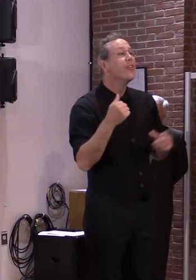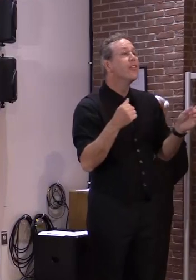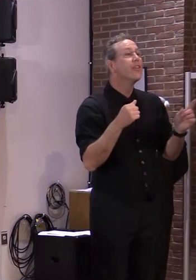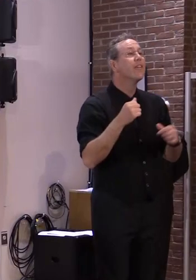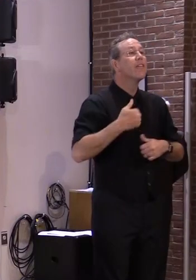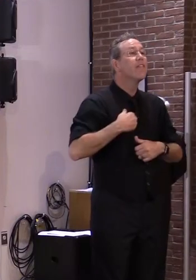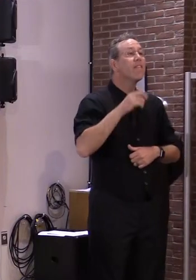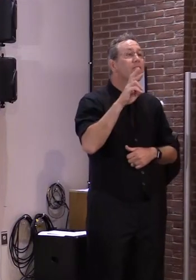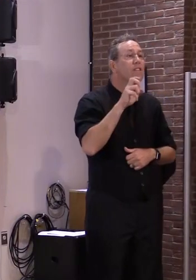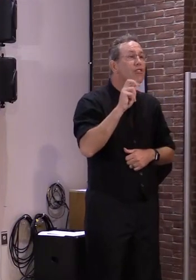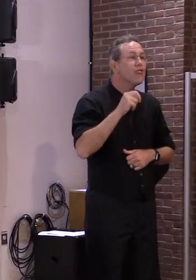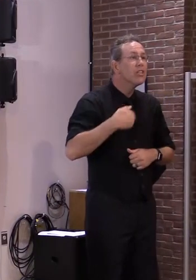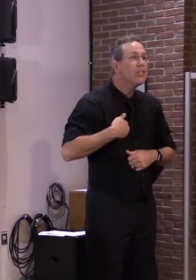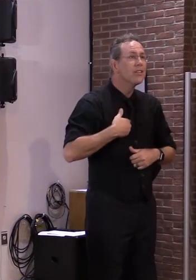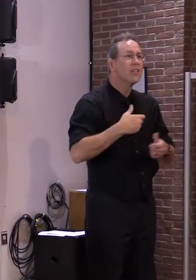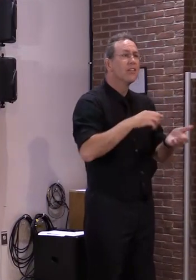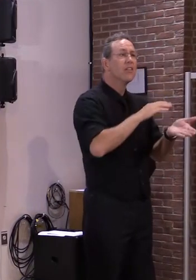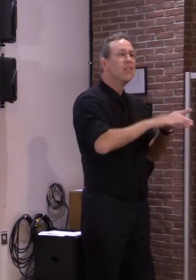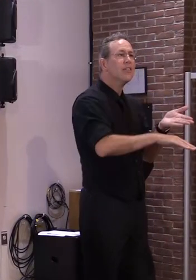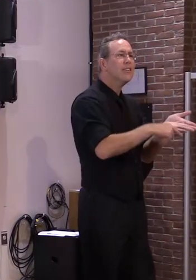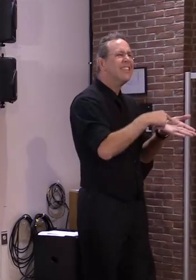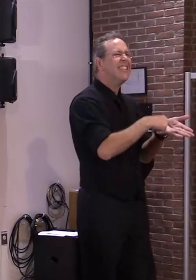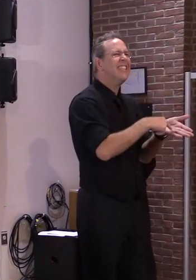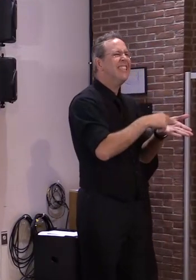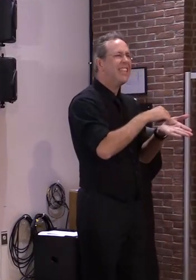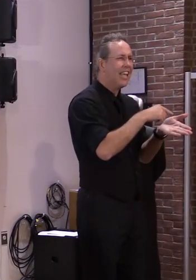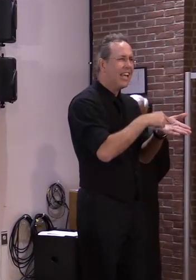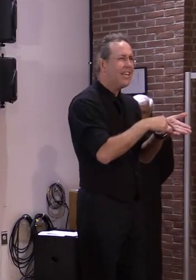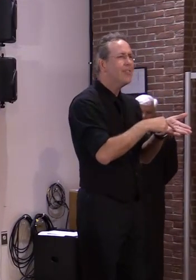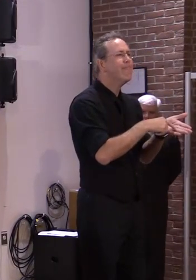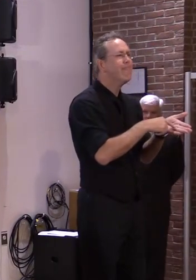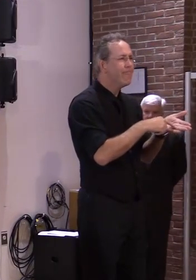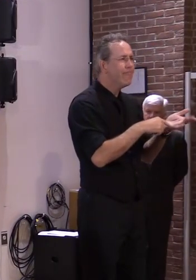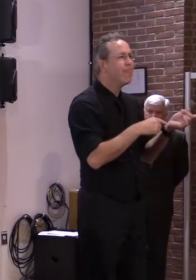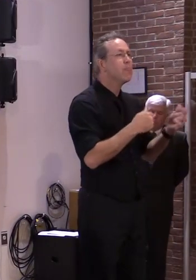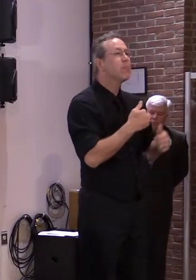understand why we don't move forward with that. Hear from military